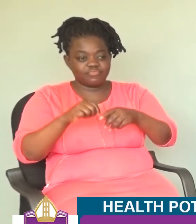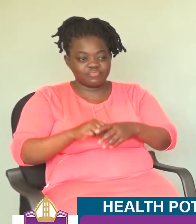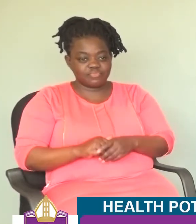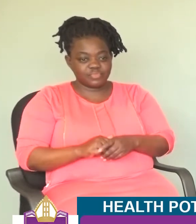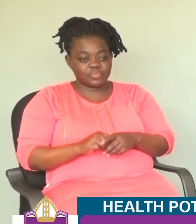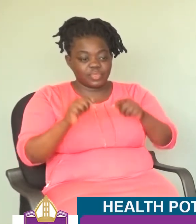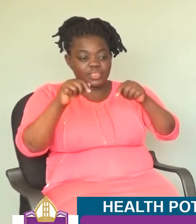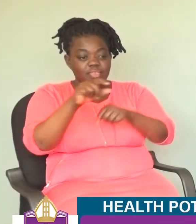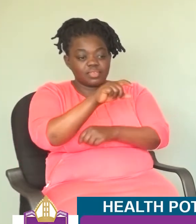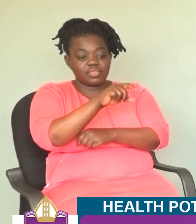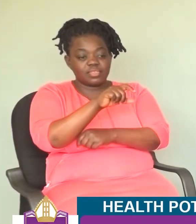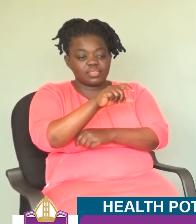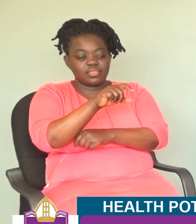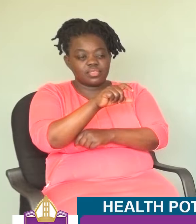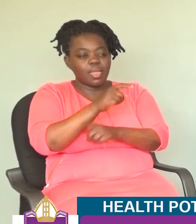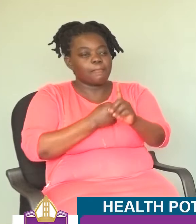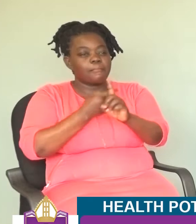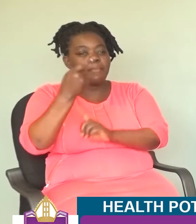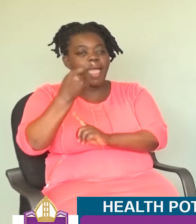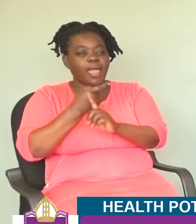this entire month to talk about